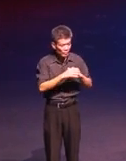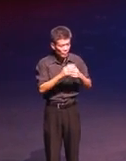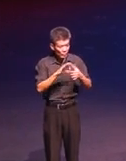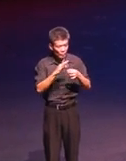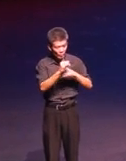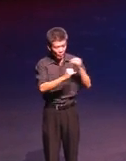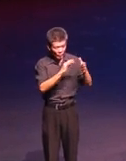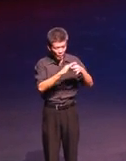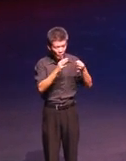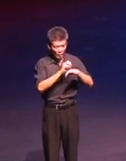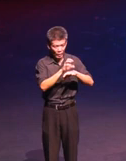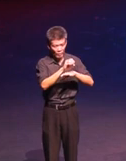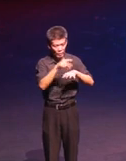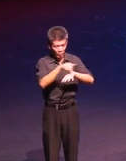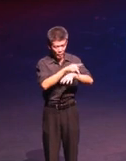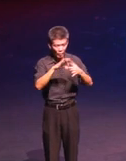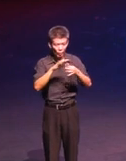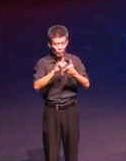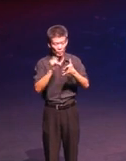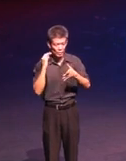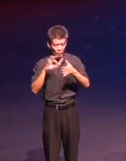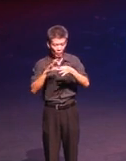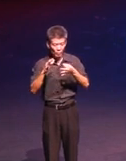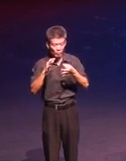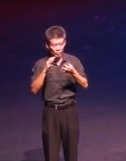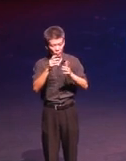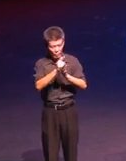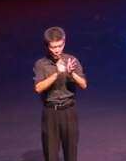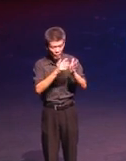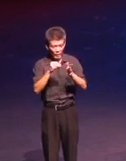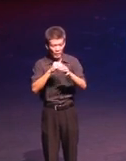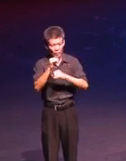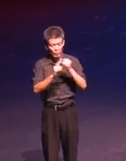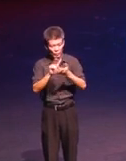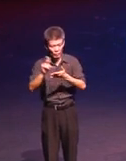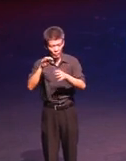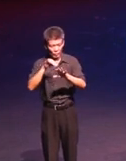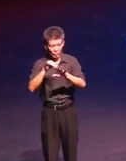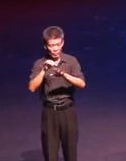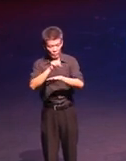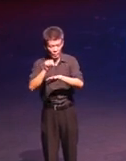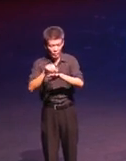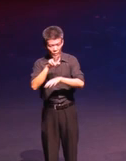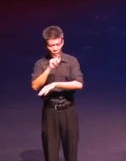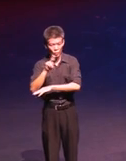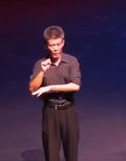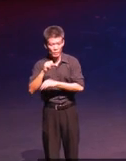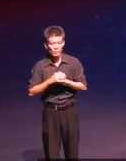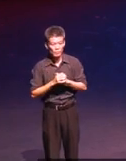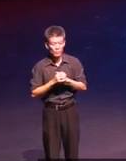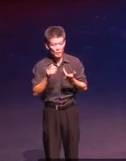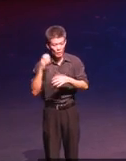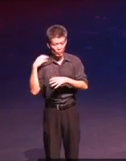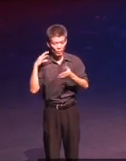of the International Advisory Panel of the Center of International Law at the National University of Singapore and US,